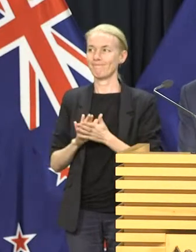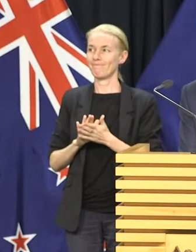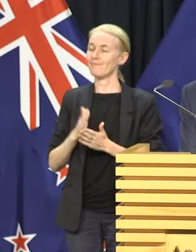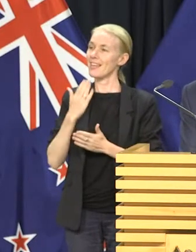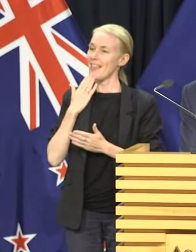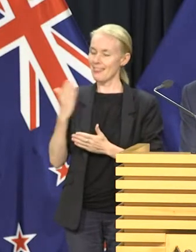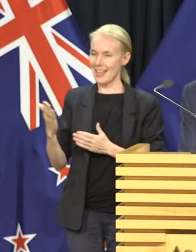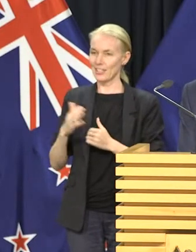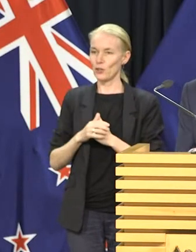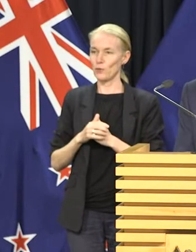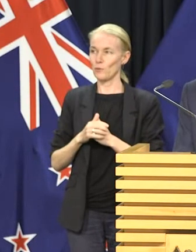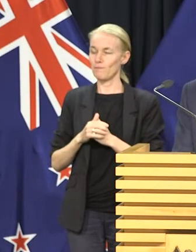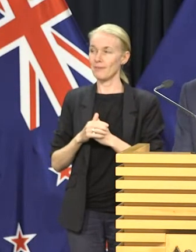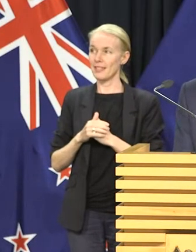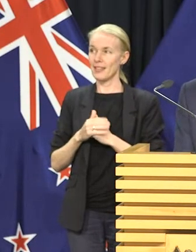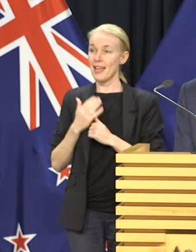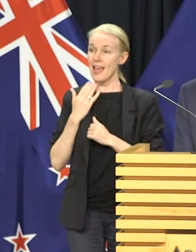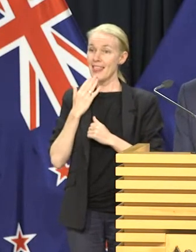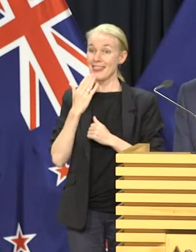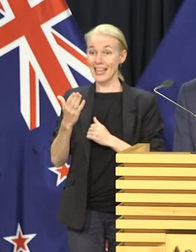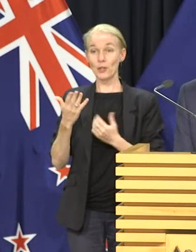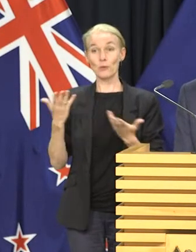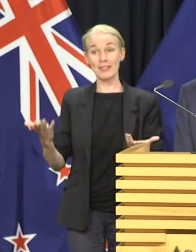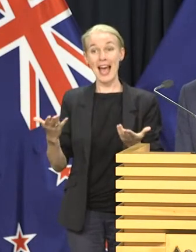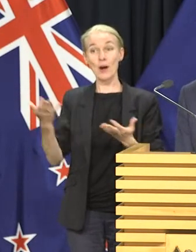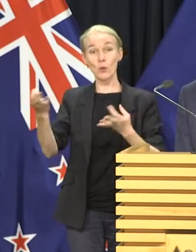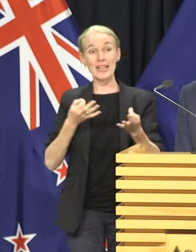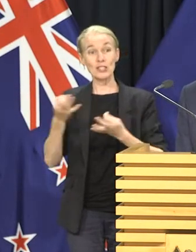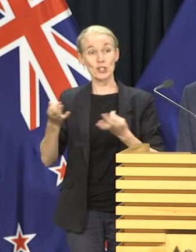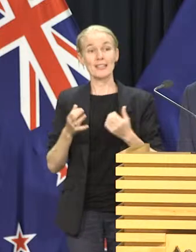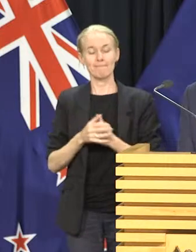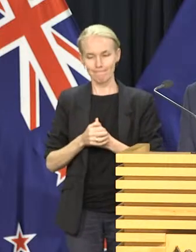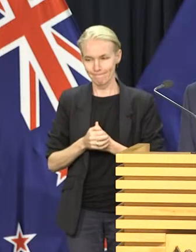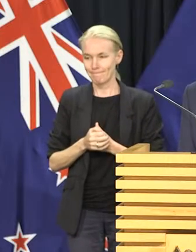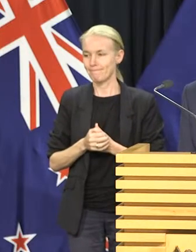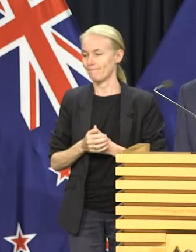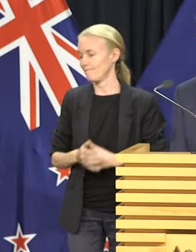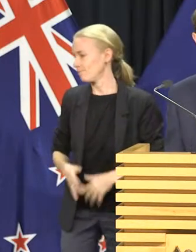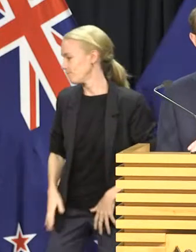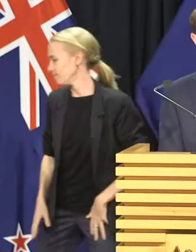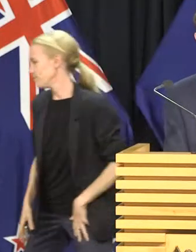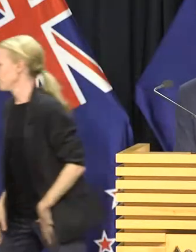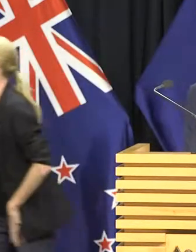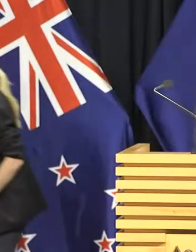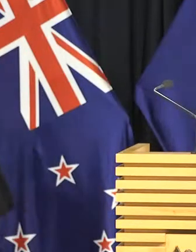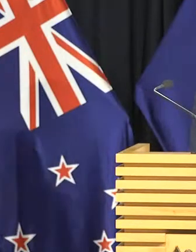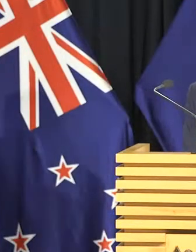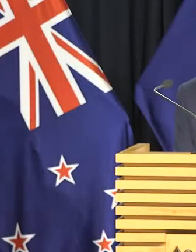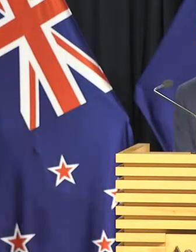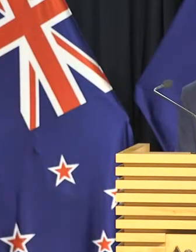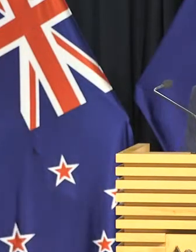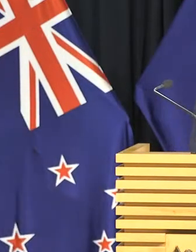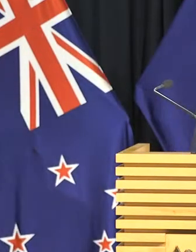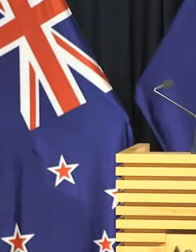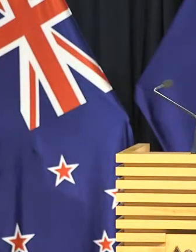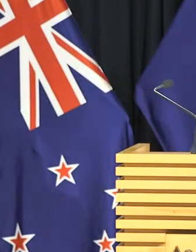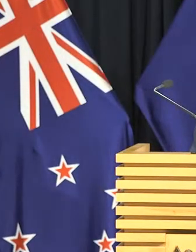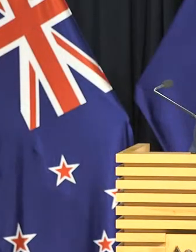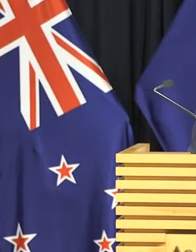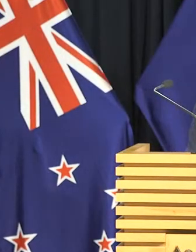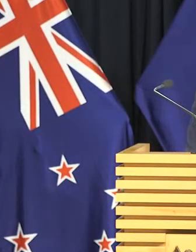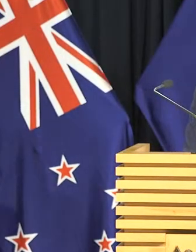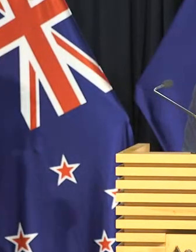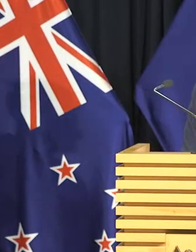Thank you, Dr. Bloomfield. Questions? Tako hia ngā Māori ko werohia ki te rongoa ārai mate. Ko atu I